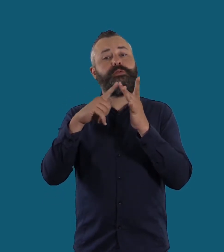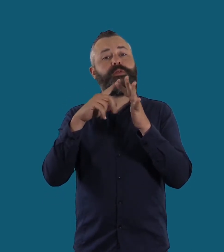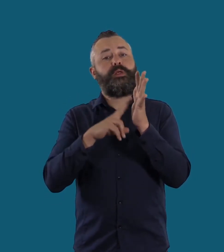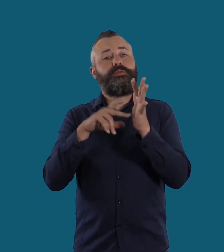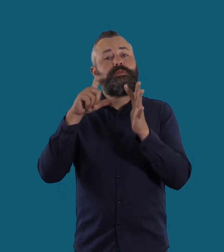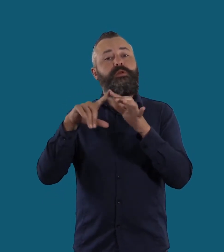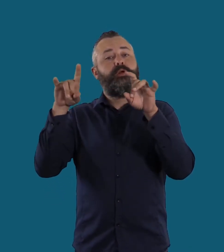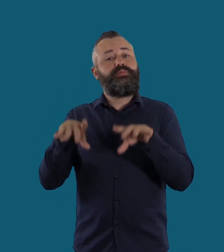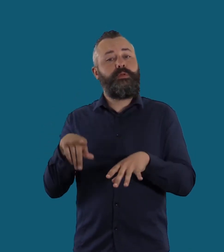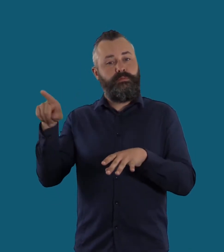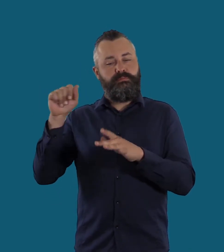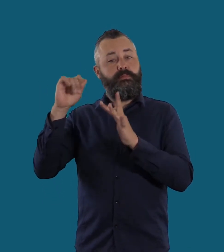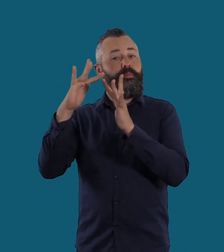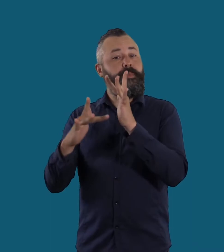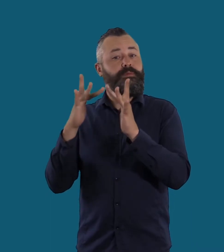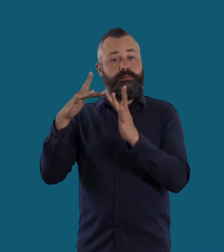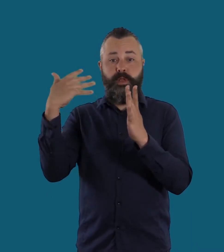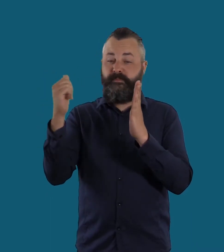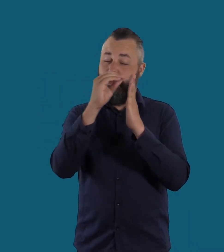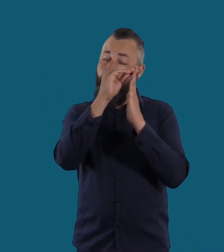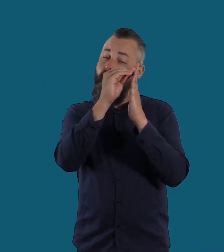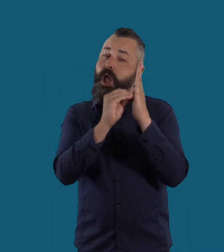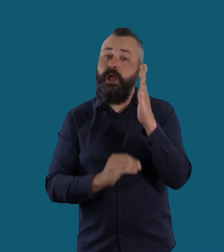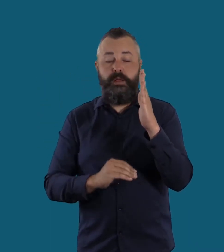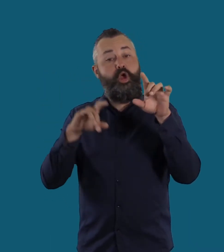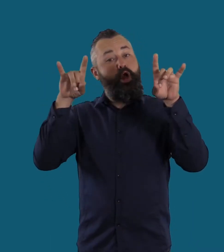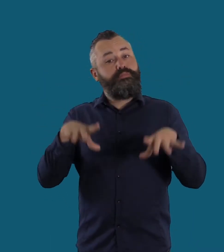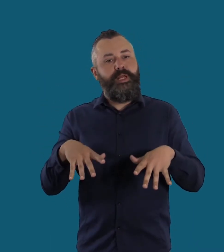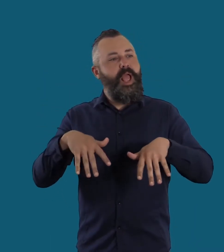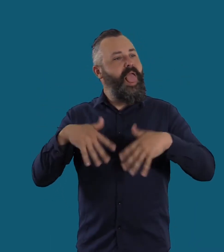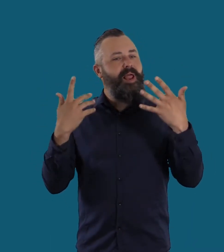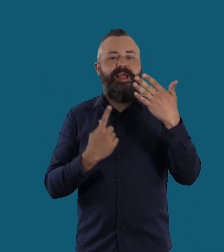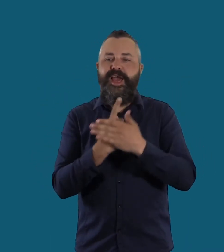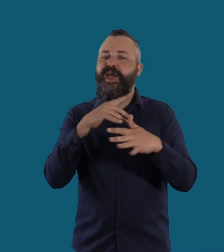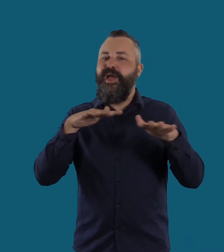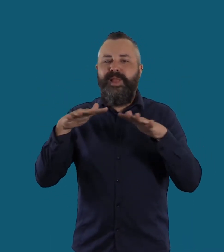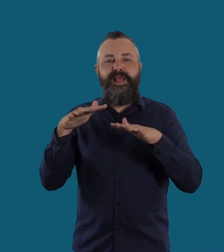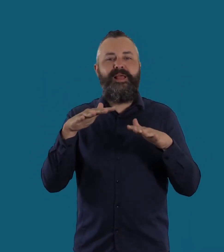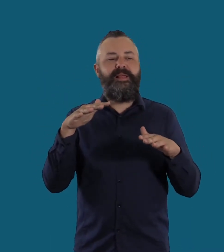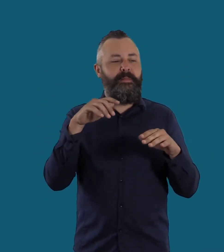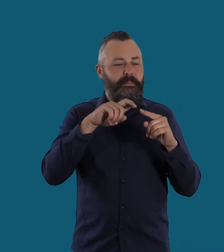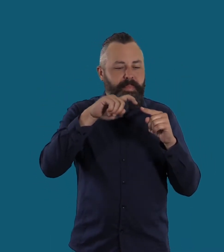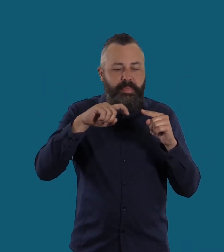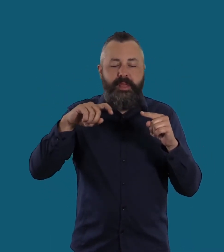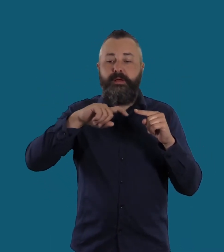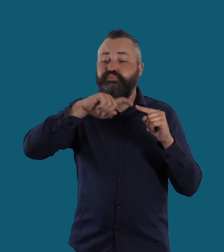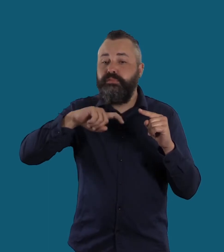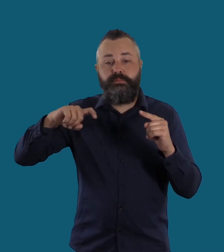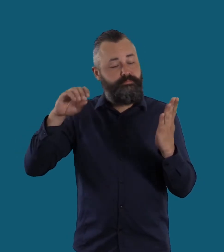Earthquakes located in Australia and earthquakes with a magnitude of 5 or greater outside Australia but within our region are catalogued and published on the